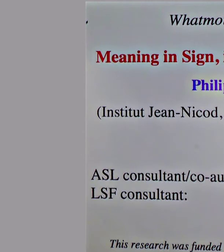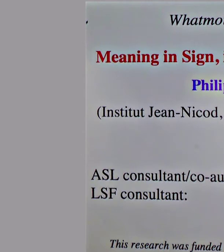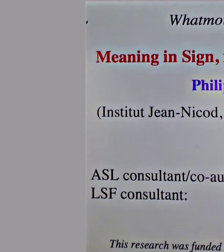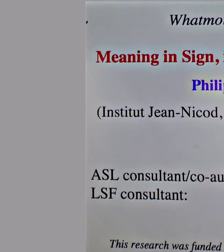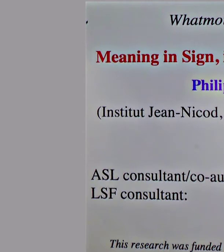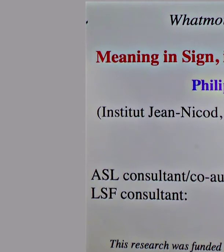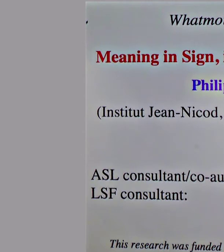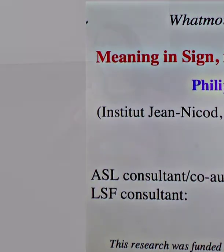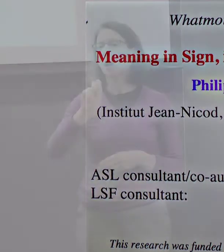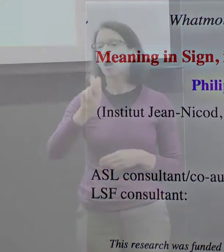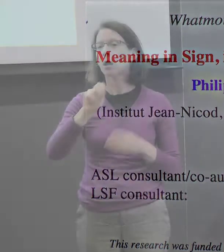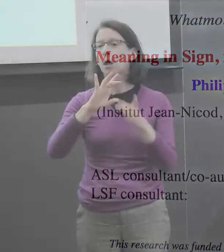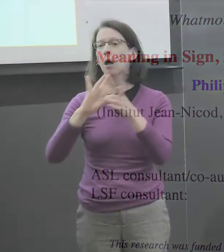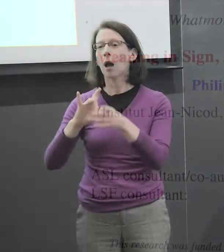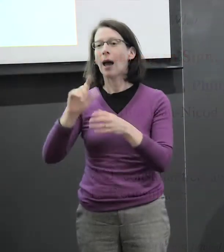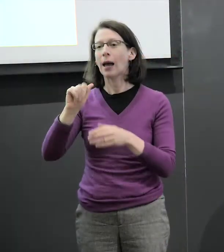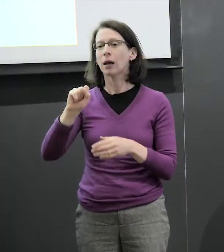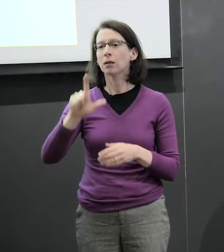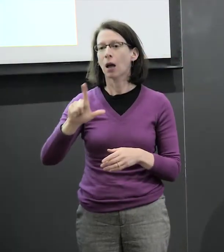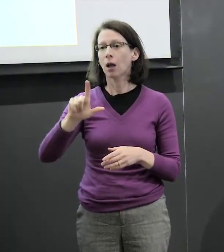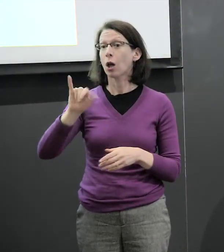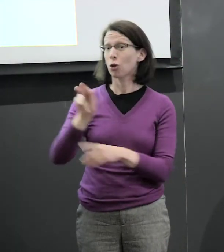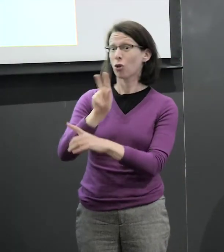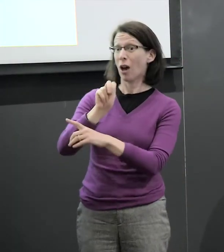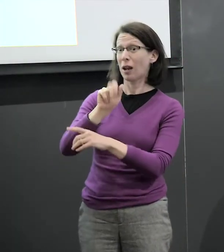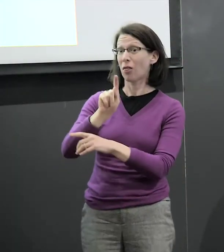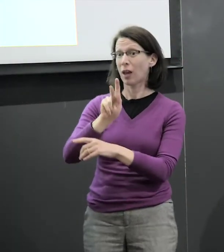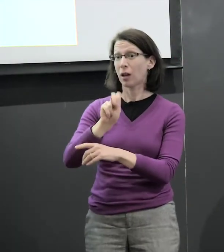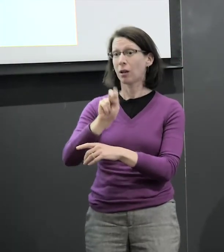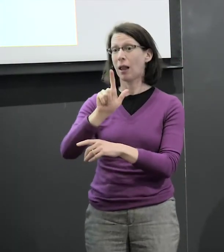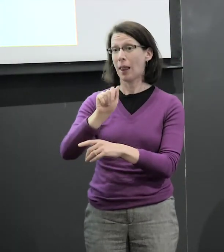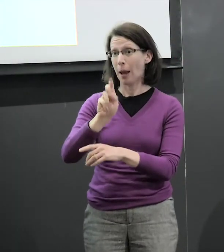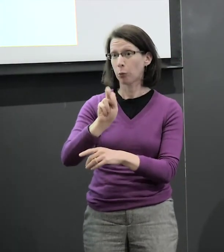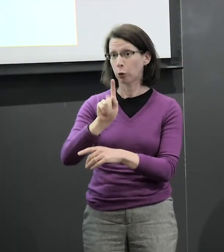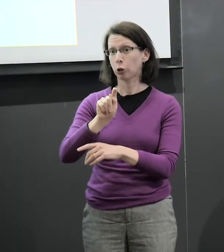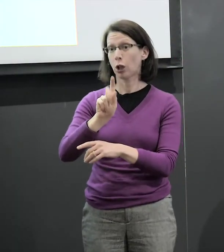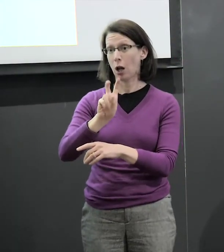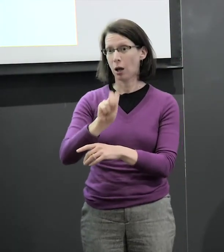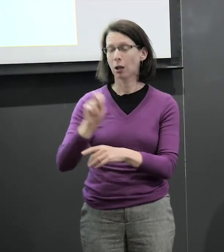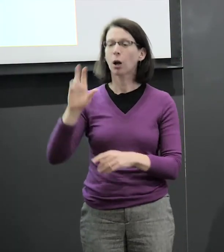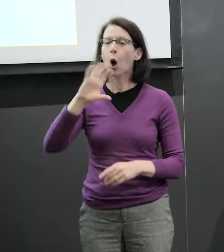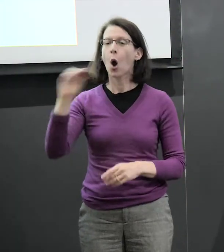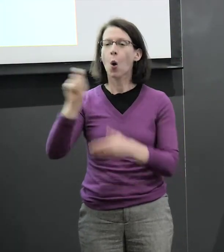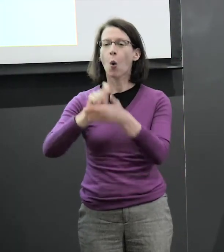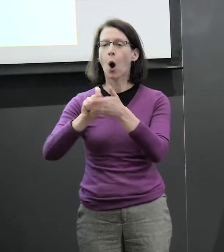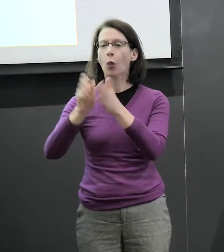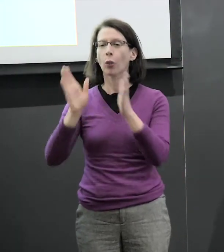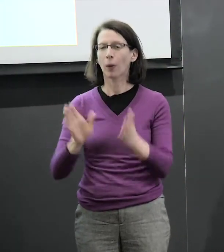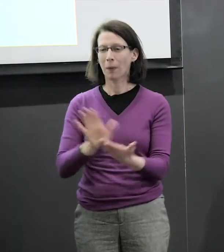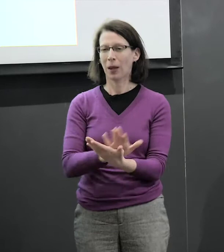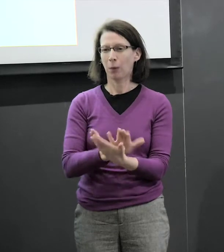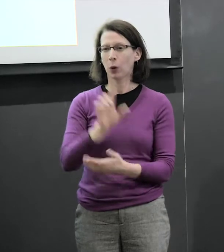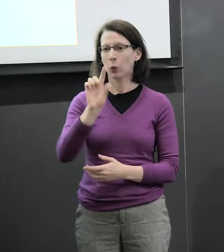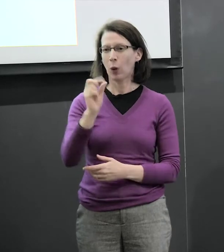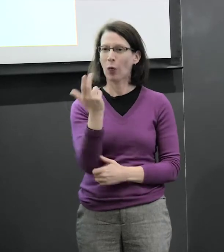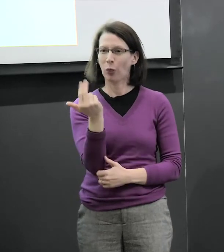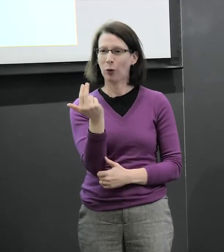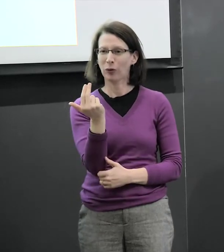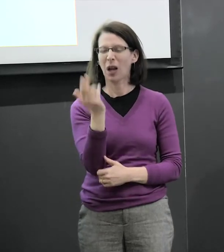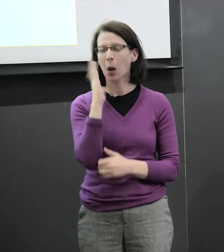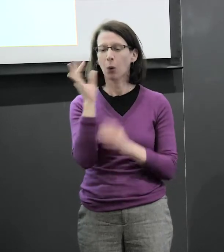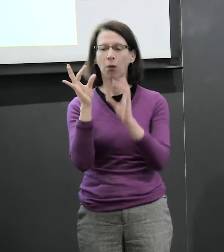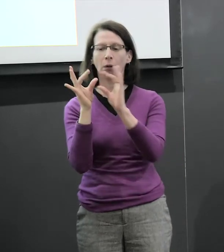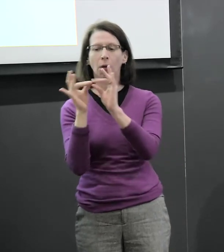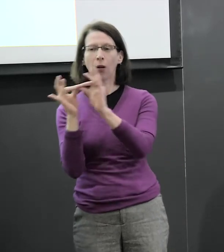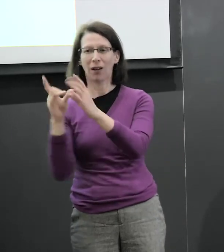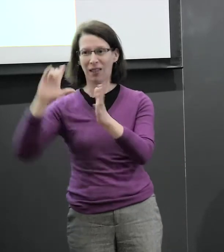ASL. John is also a co-author on a 2013 paper, which will be mentioned a little bit